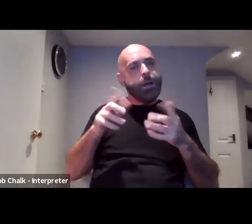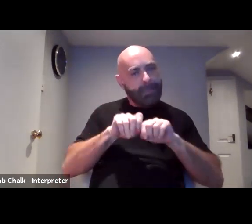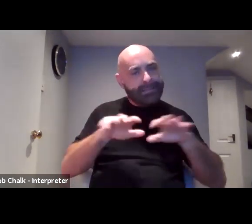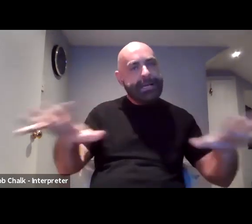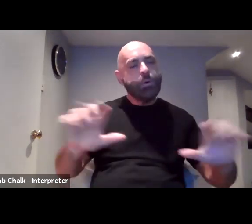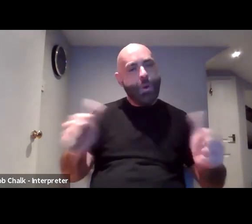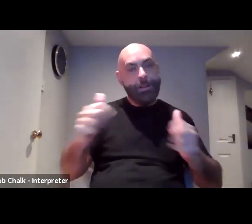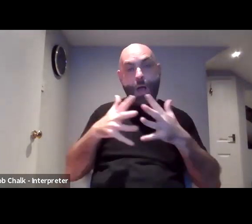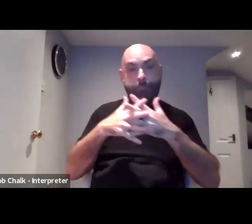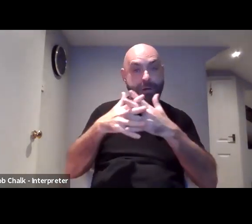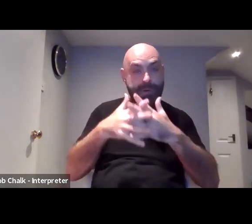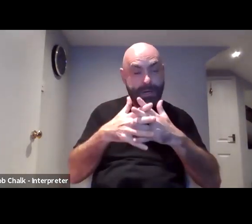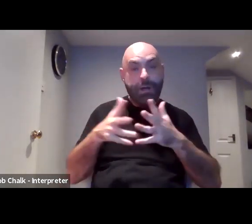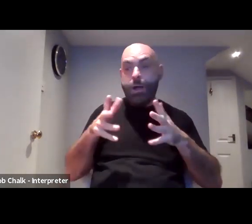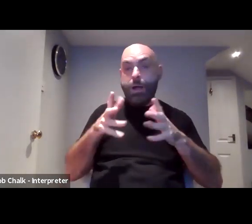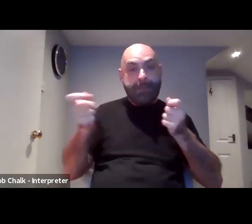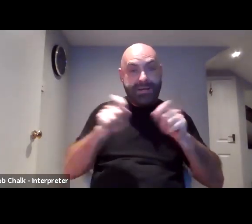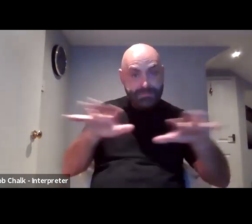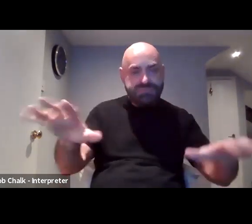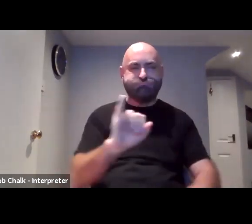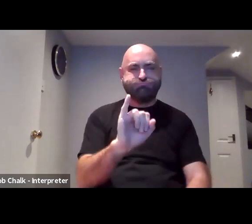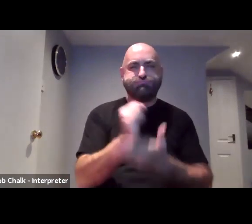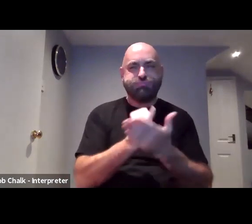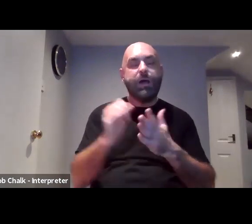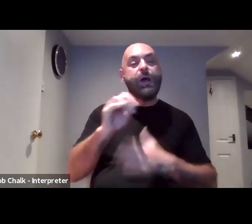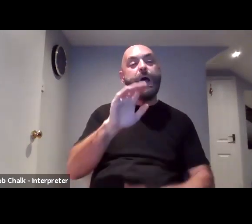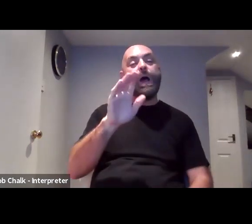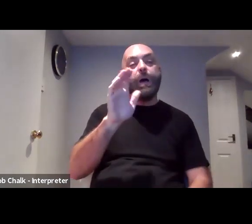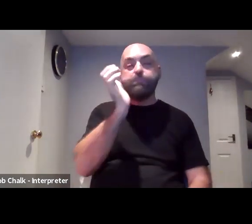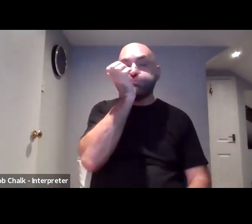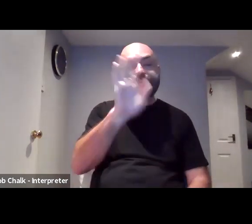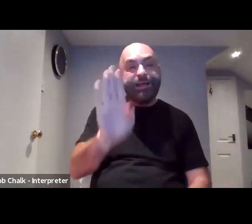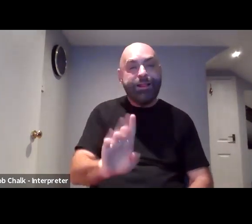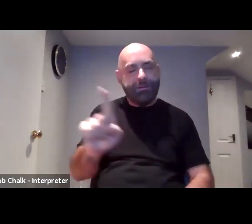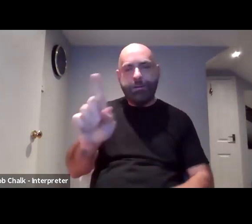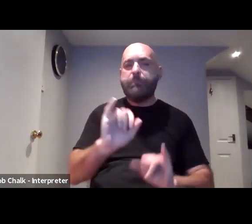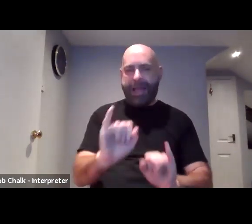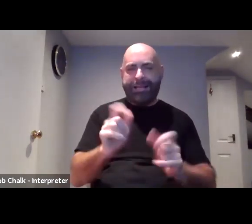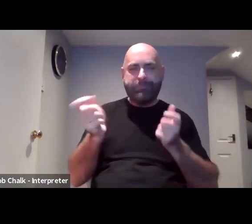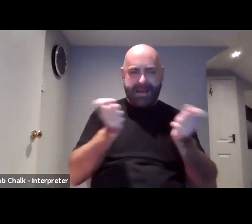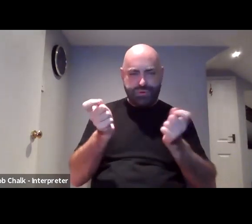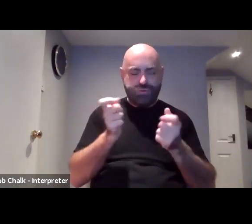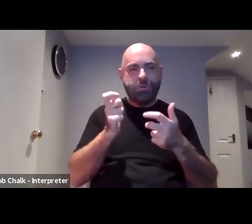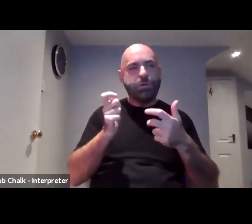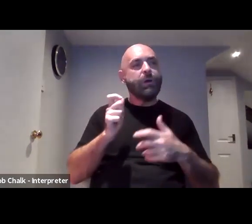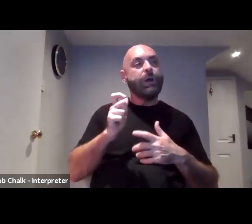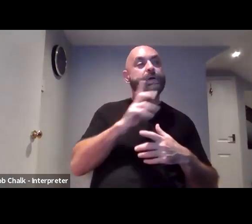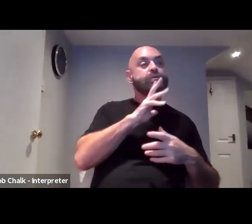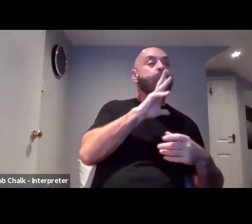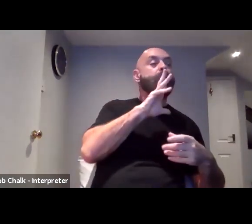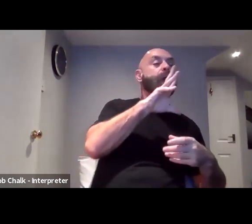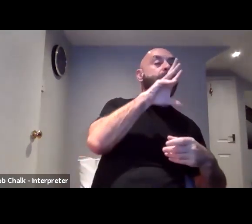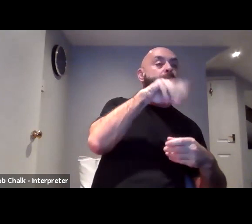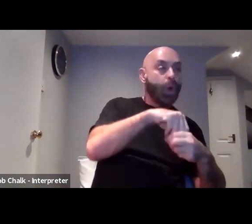the USA, which handled it very badly, and Brazil, also very badly. So on inclusiveness,